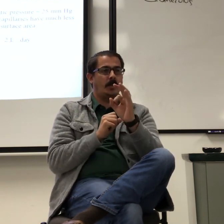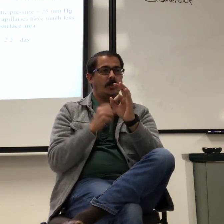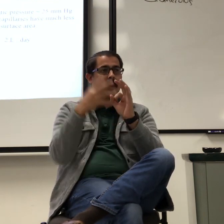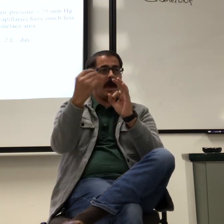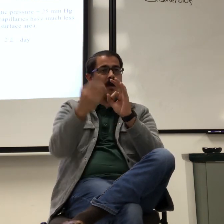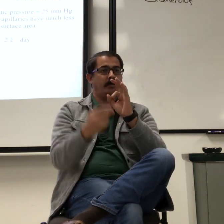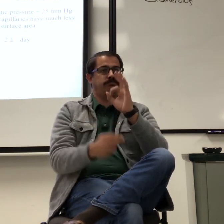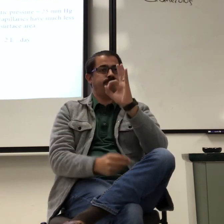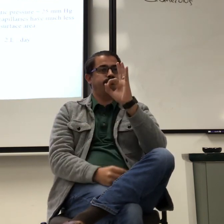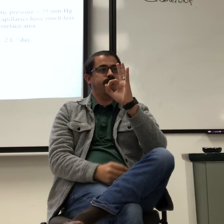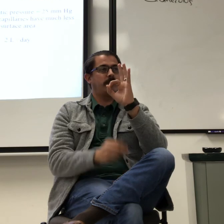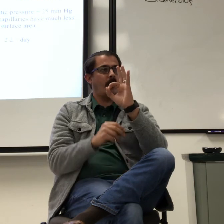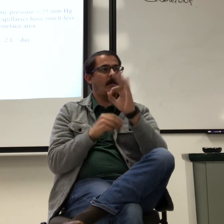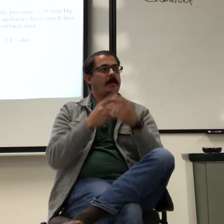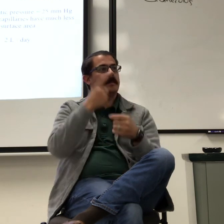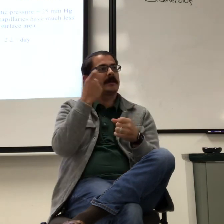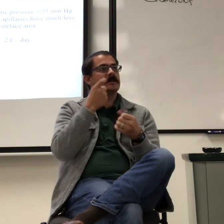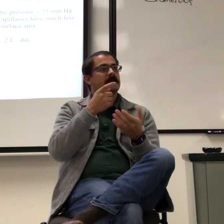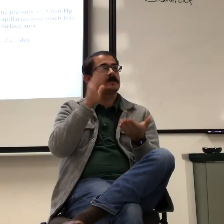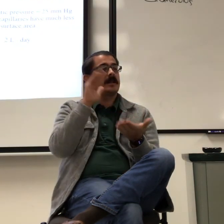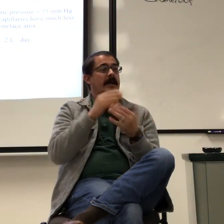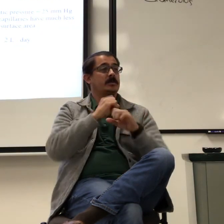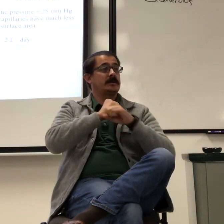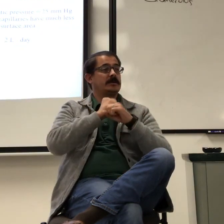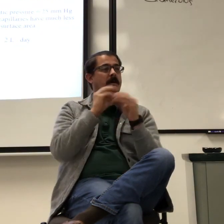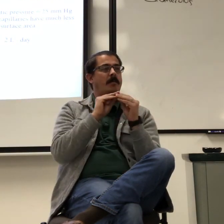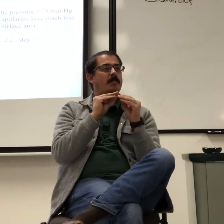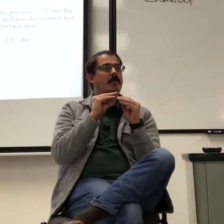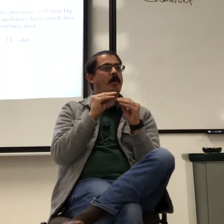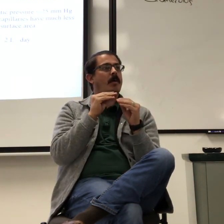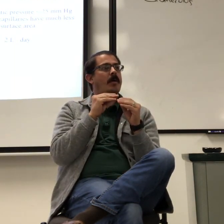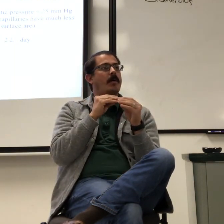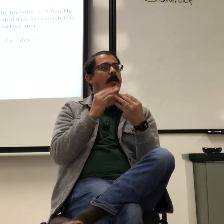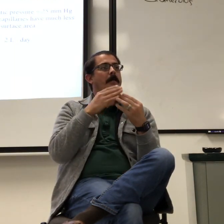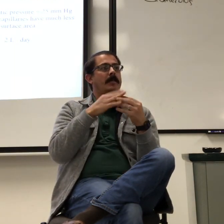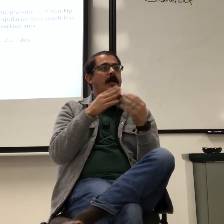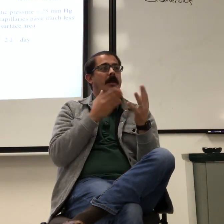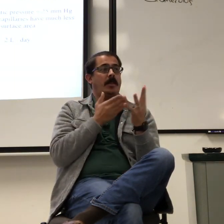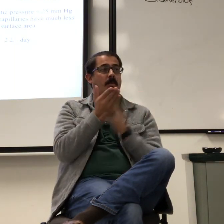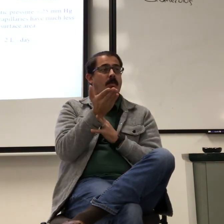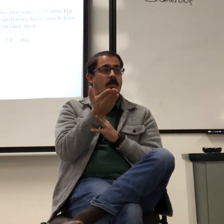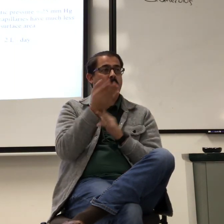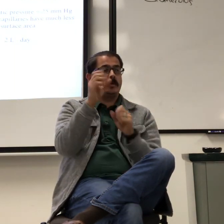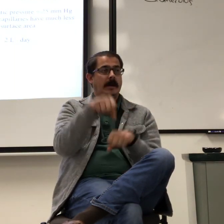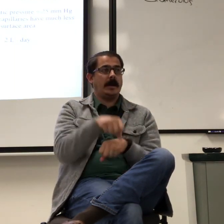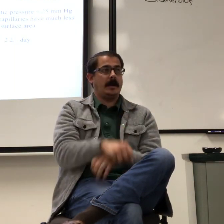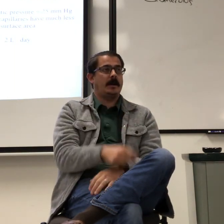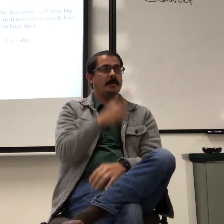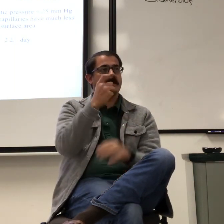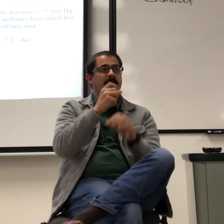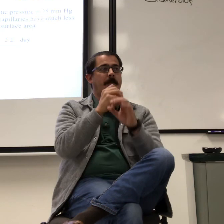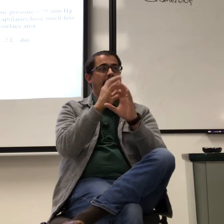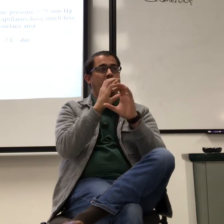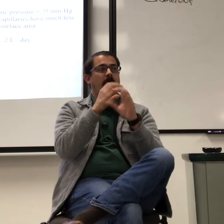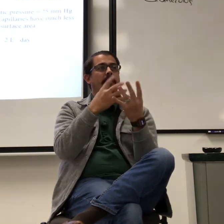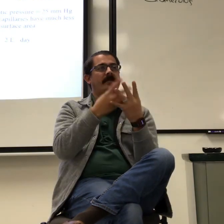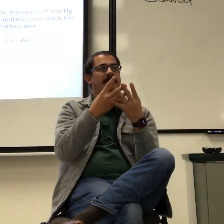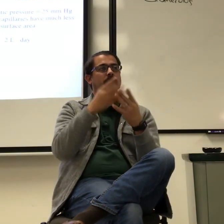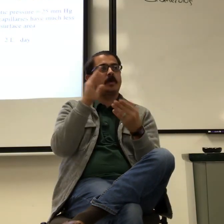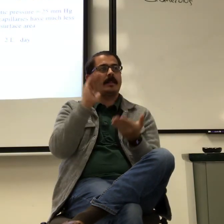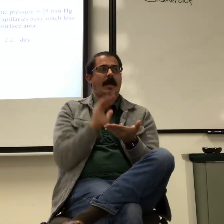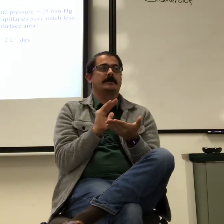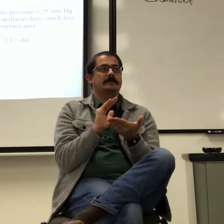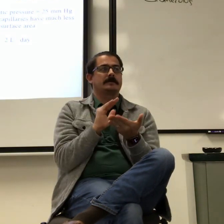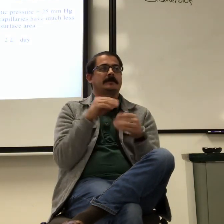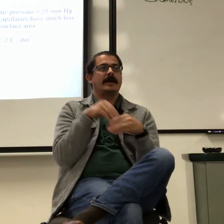there's less resistance, more blood tends to flow through, and you filter less in a